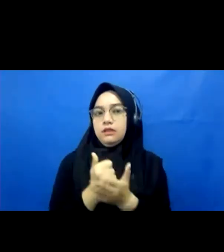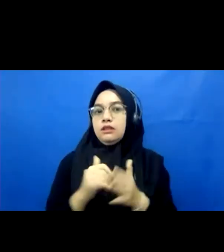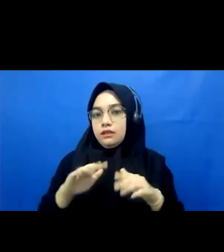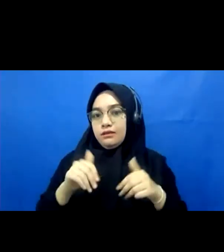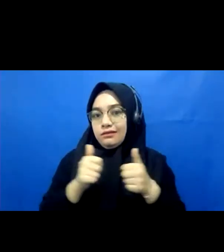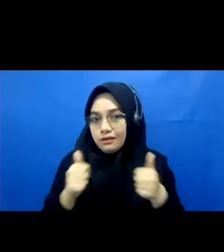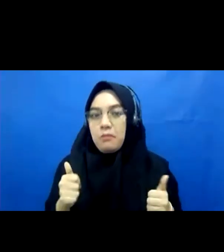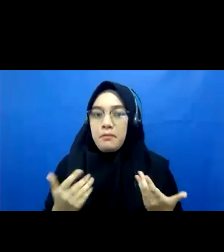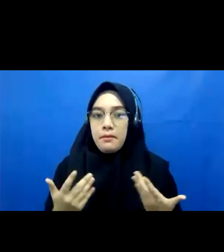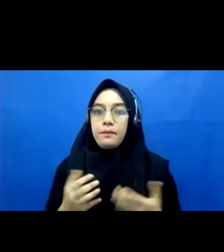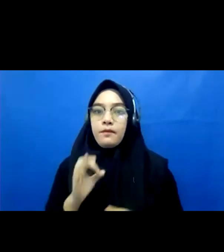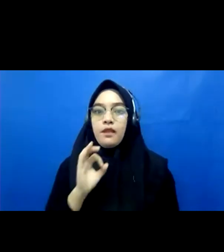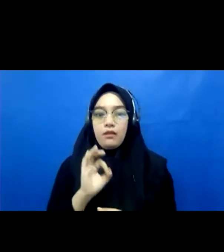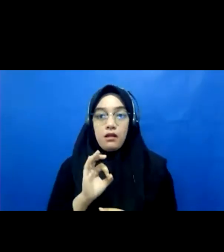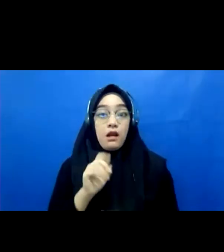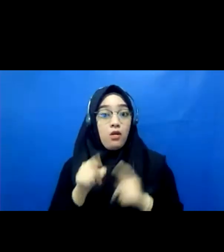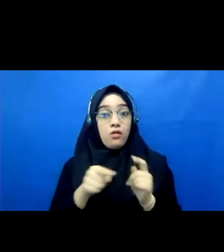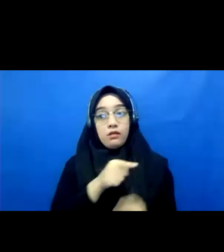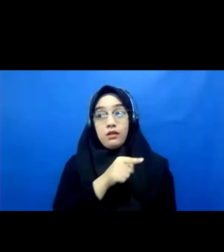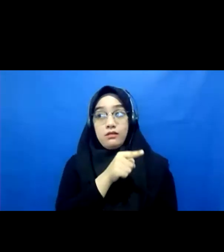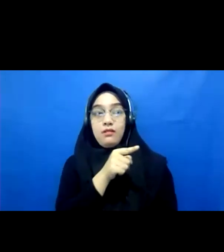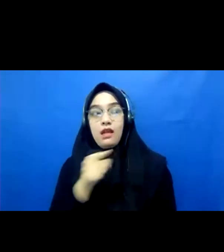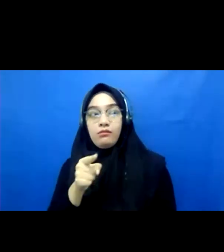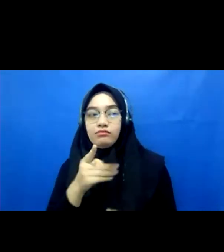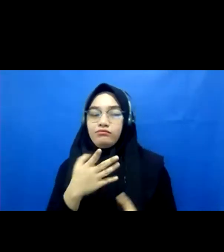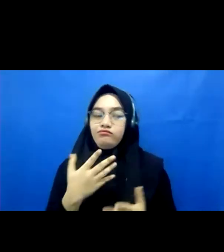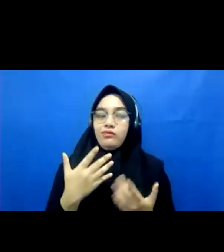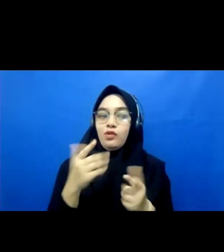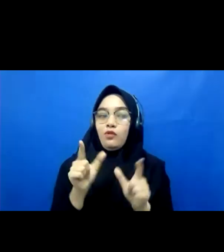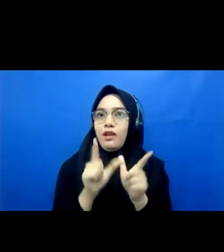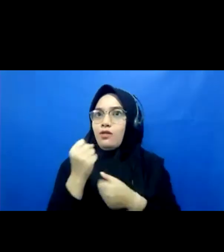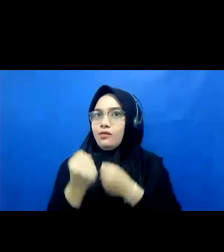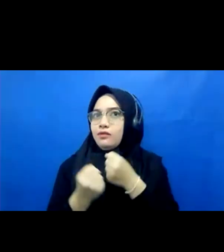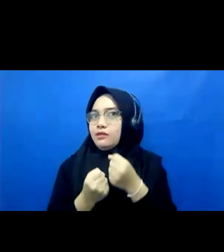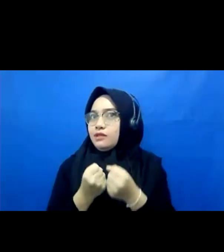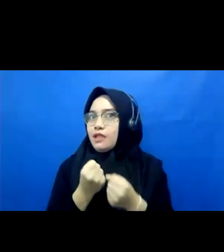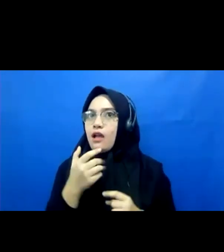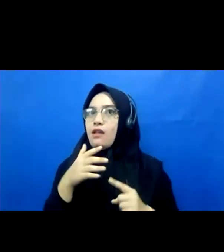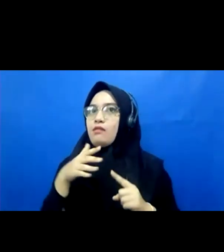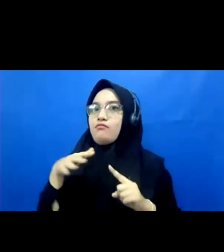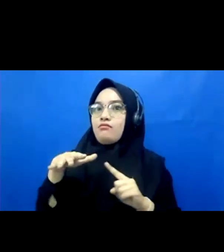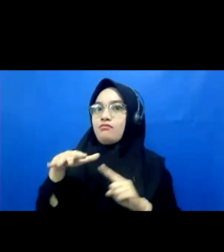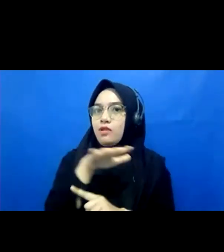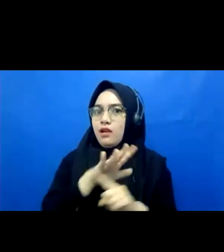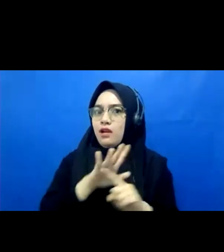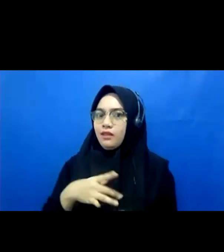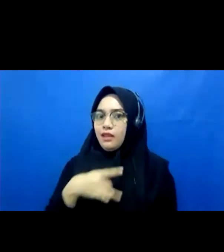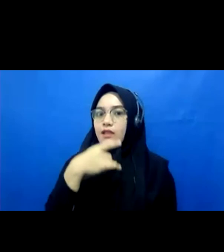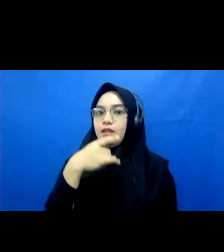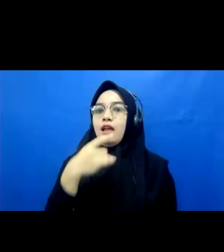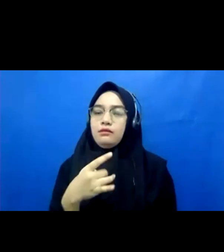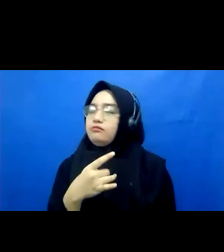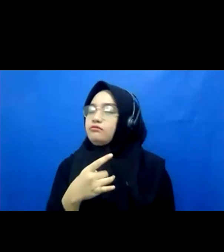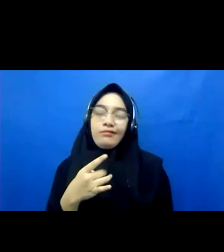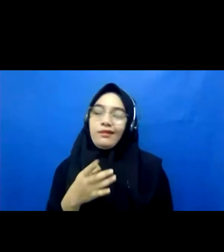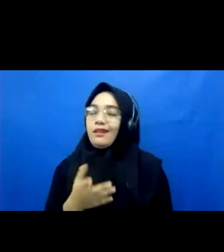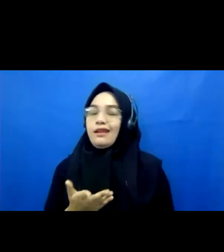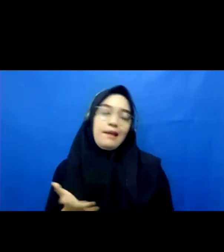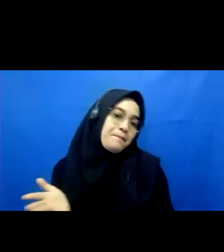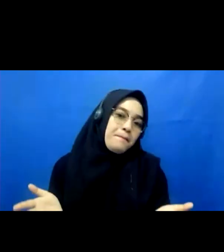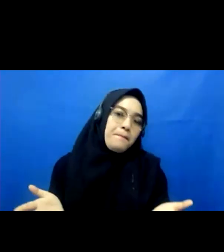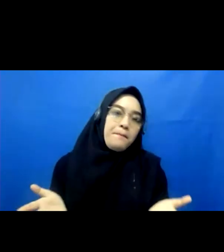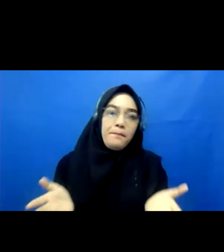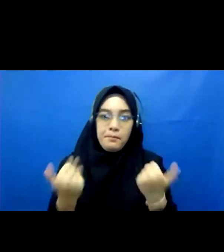are interested in, don't sit on a chair and wait. Go out there, you know, be proactive, reach out to